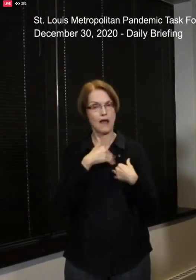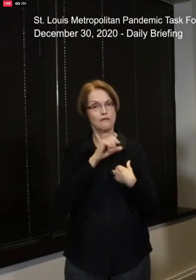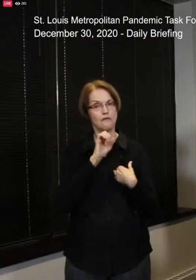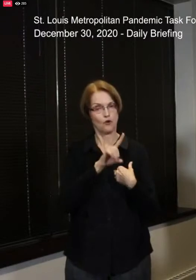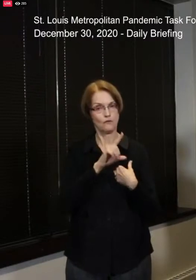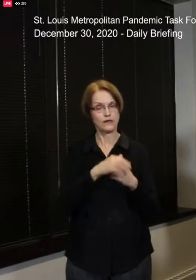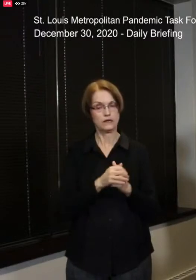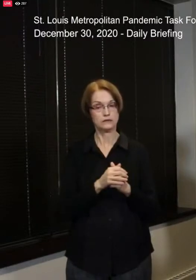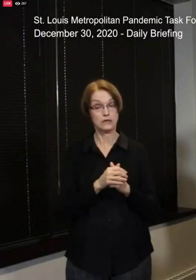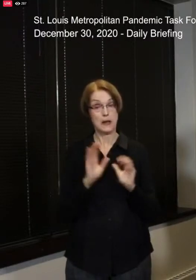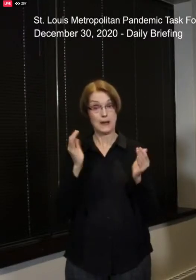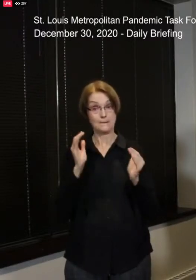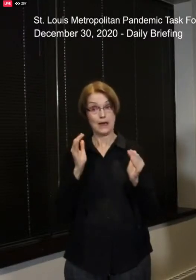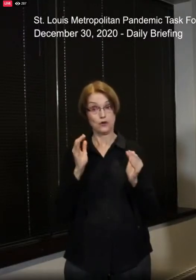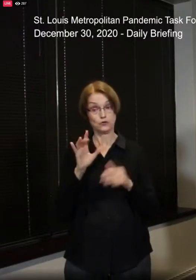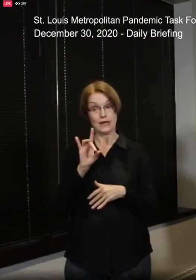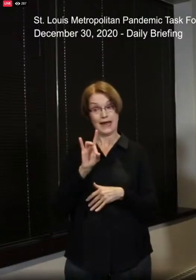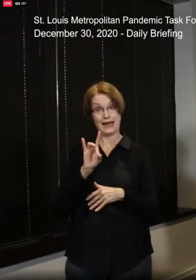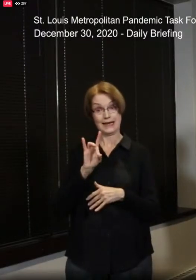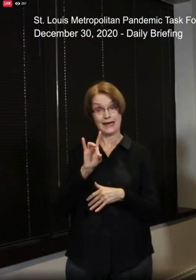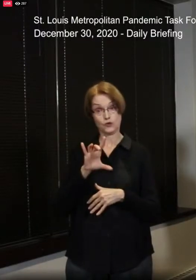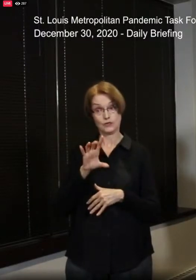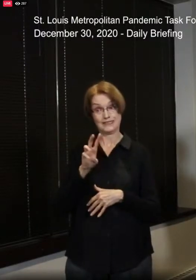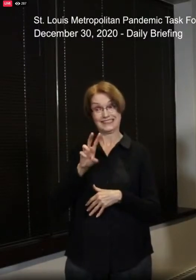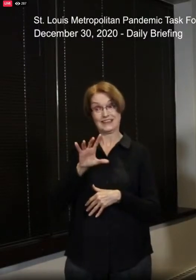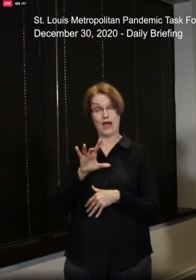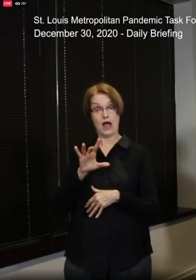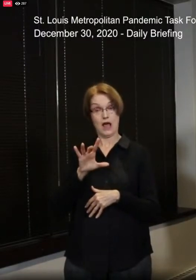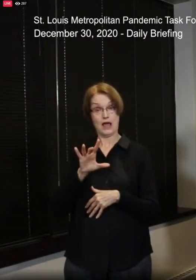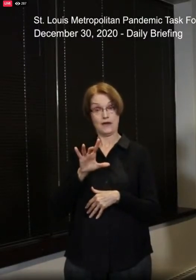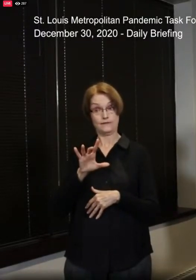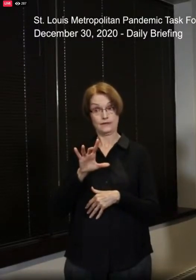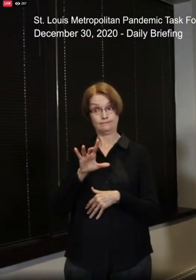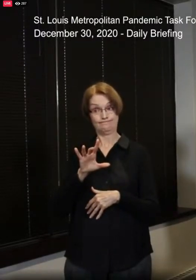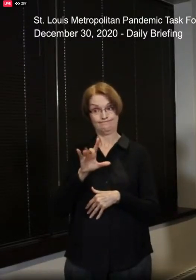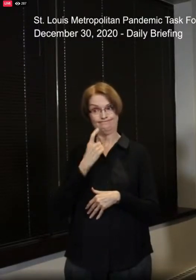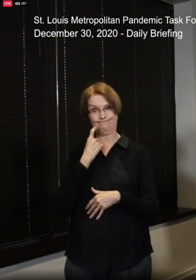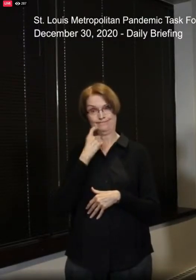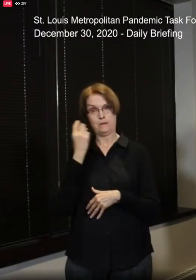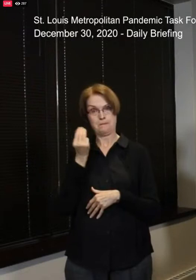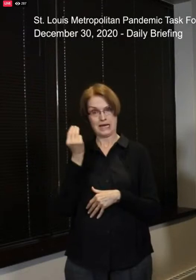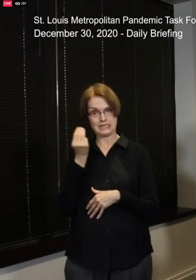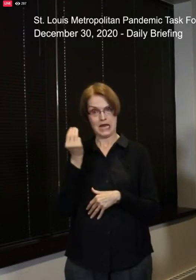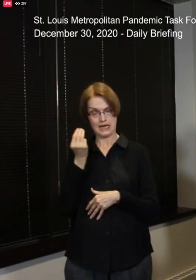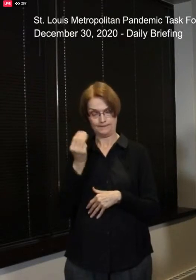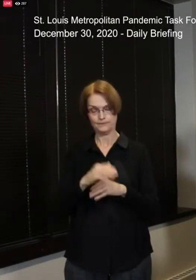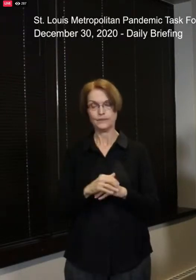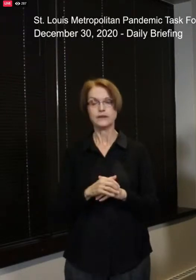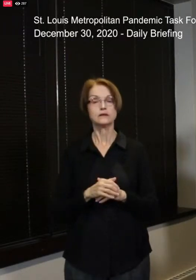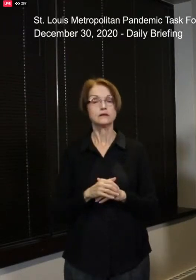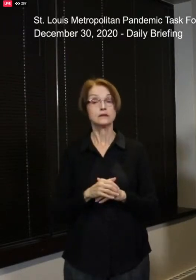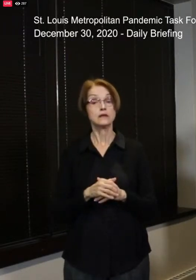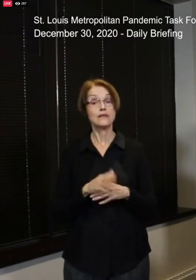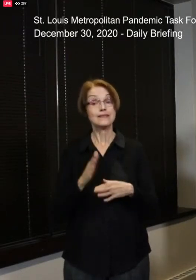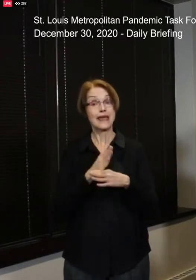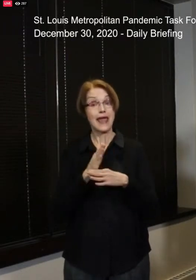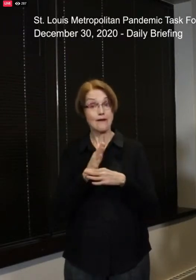That's compared to 865 that we reported on Monday. And the moving average now